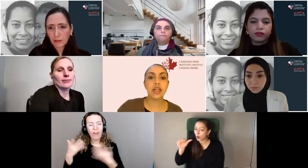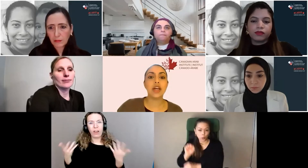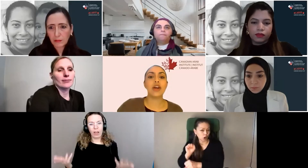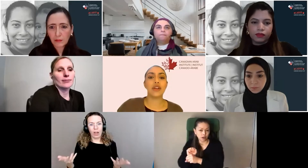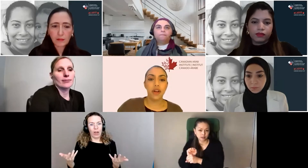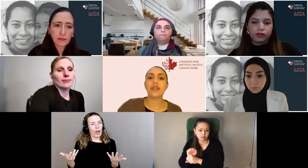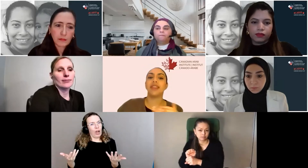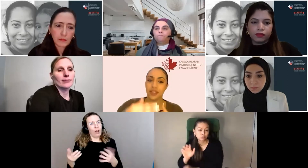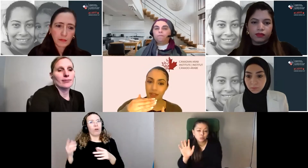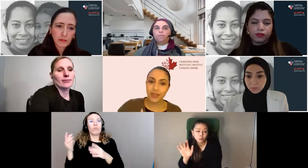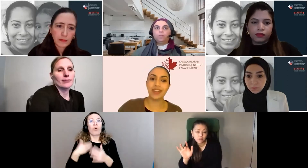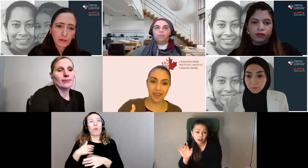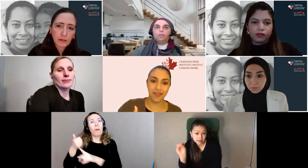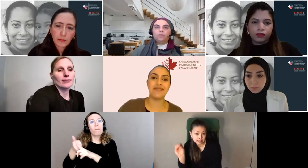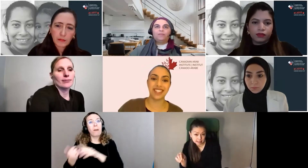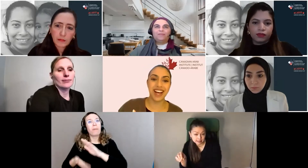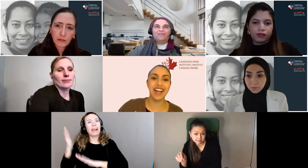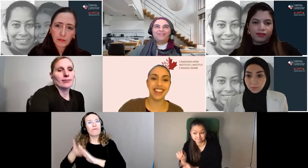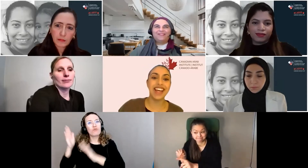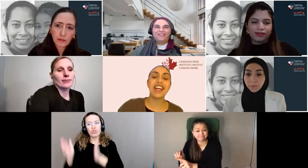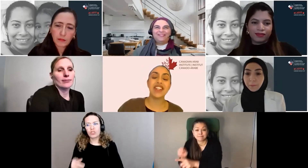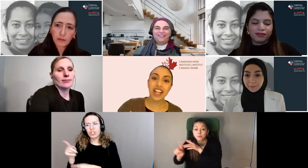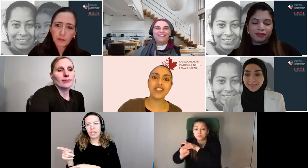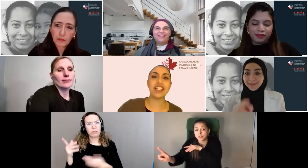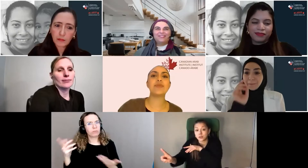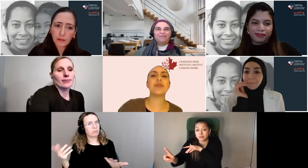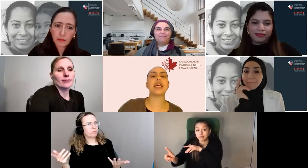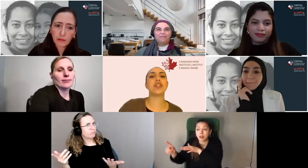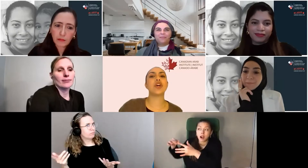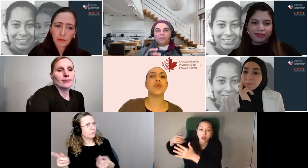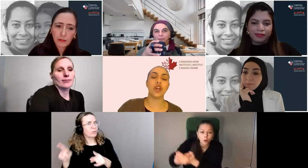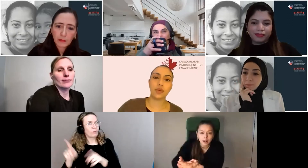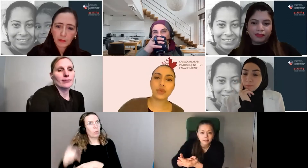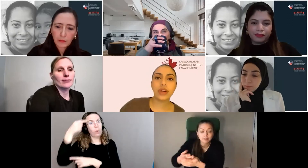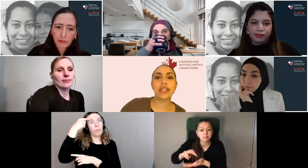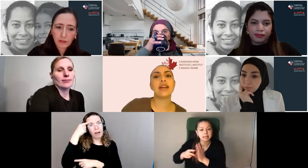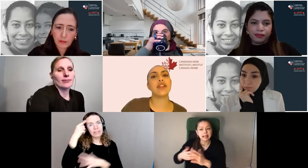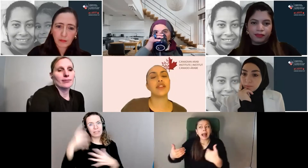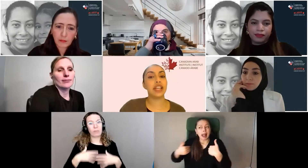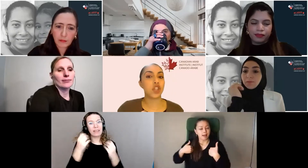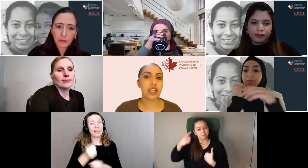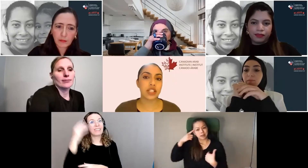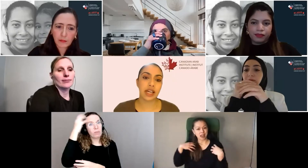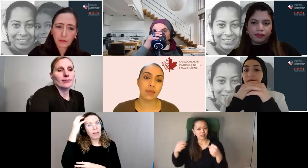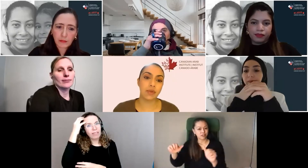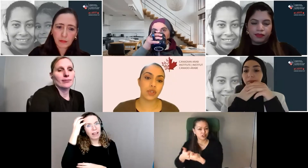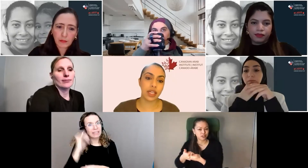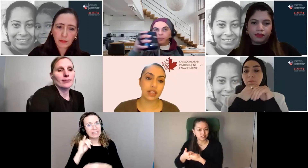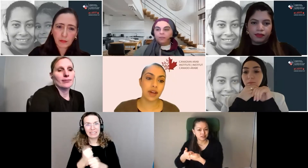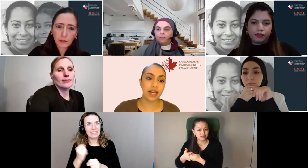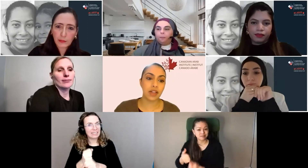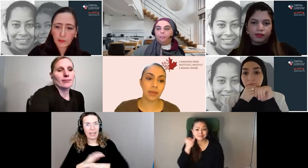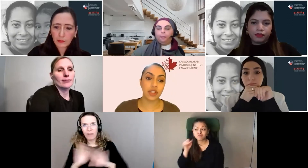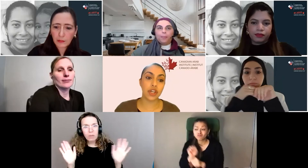refugees, that's also going to come with mental health challenges, because when you're unemployed, the exhaustion that comes with trying